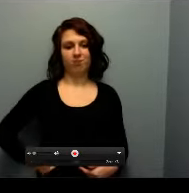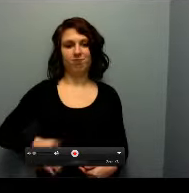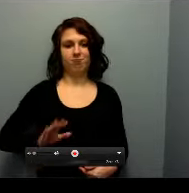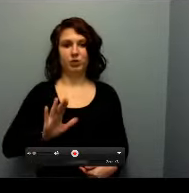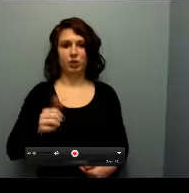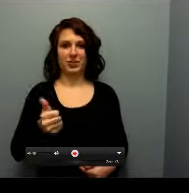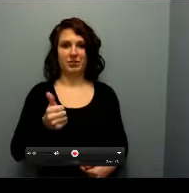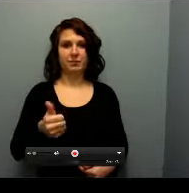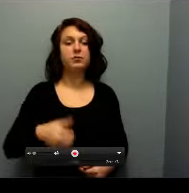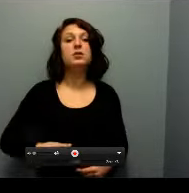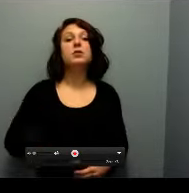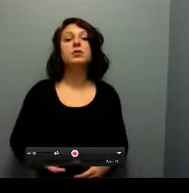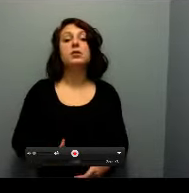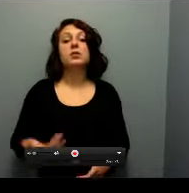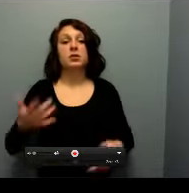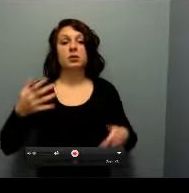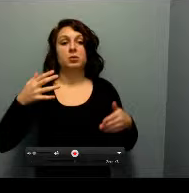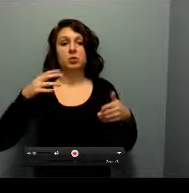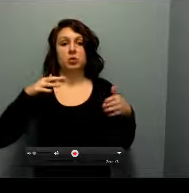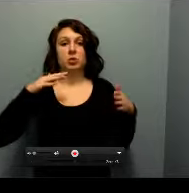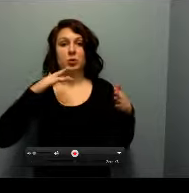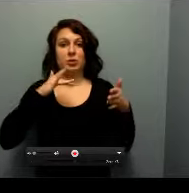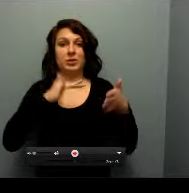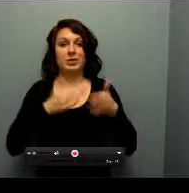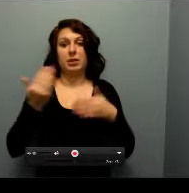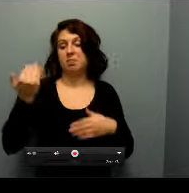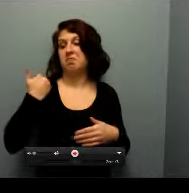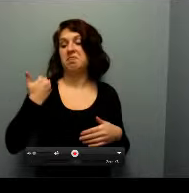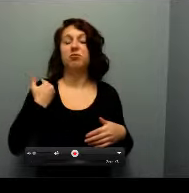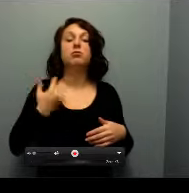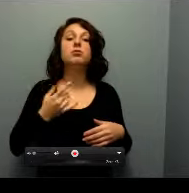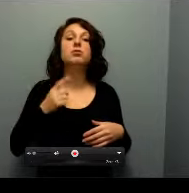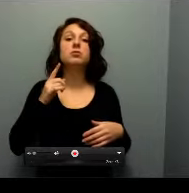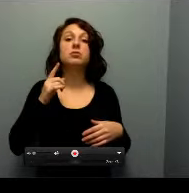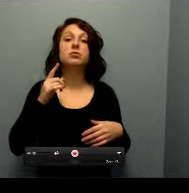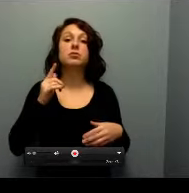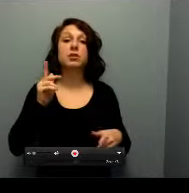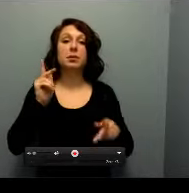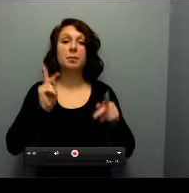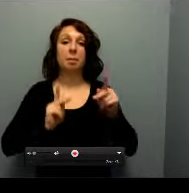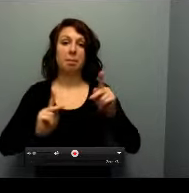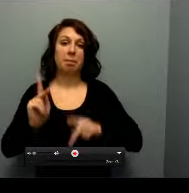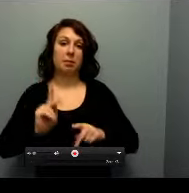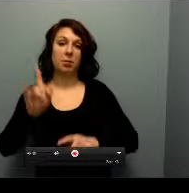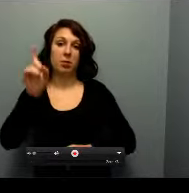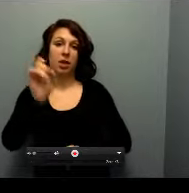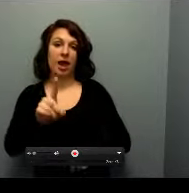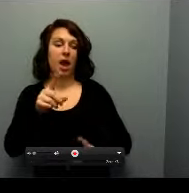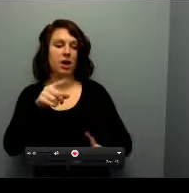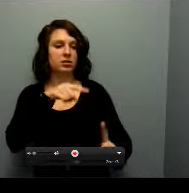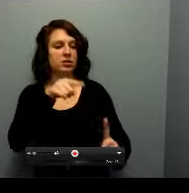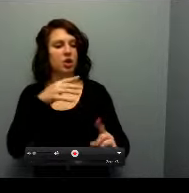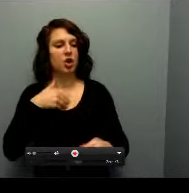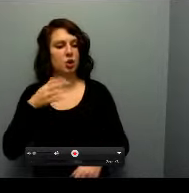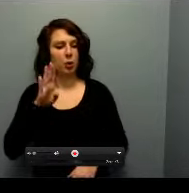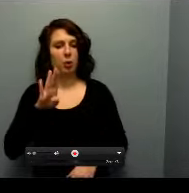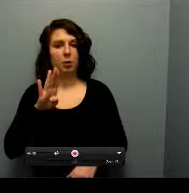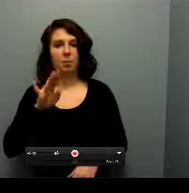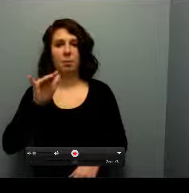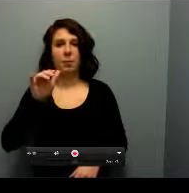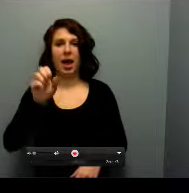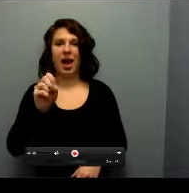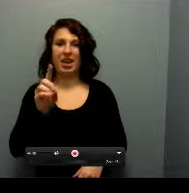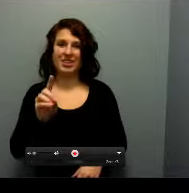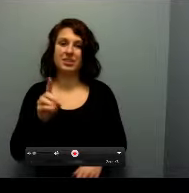So in a study, people were asked if they were biased or not. And Most people say no. They